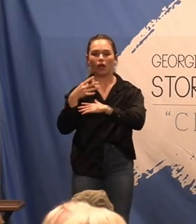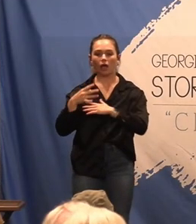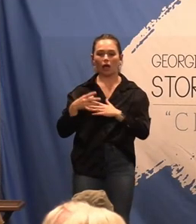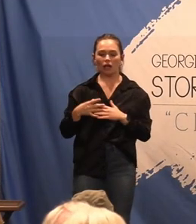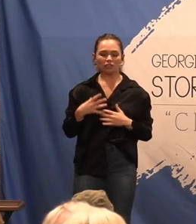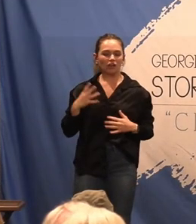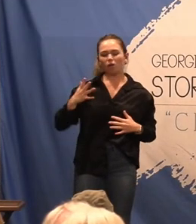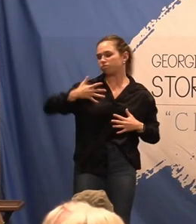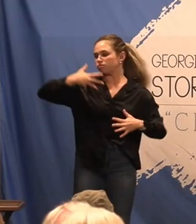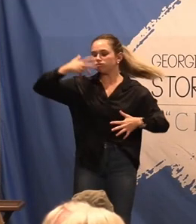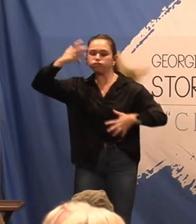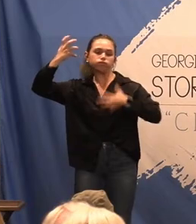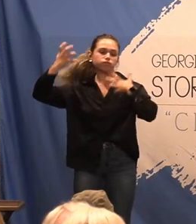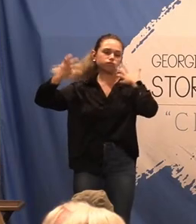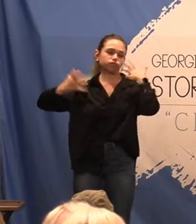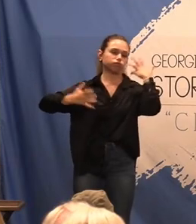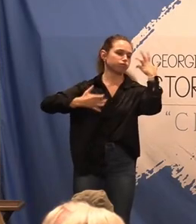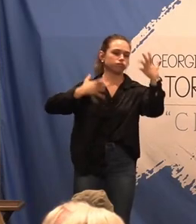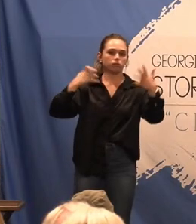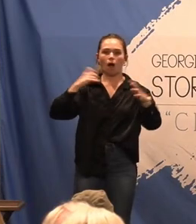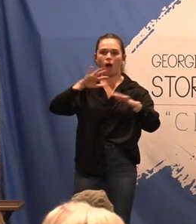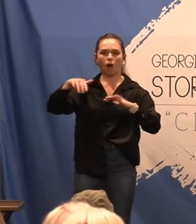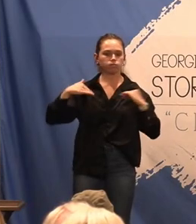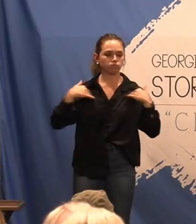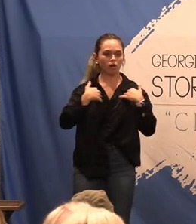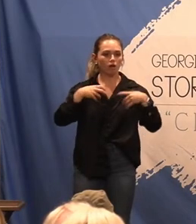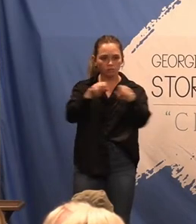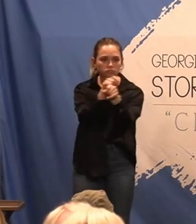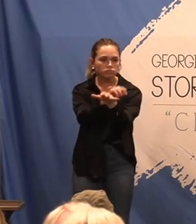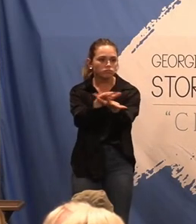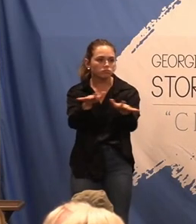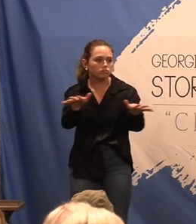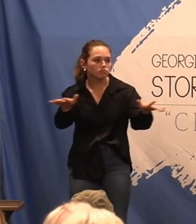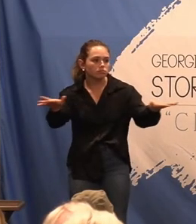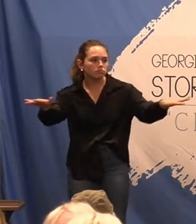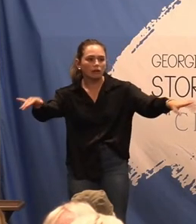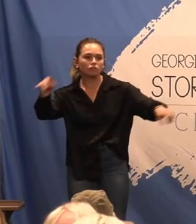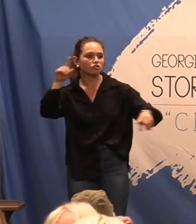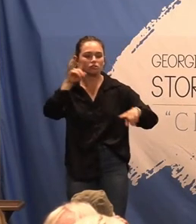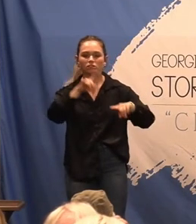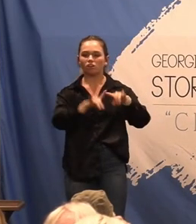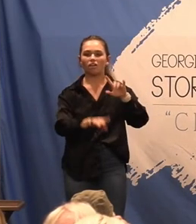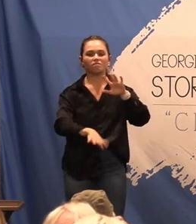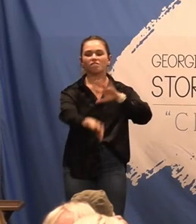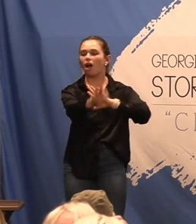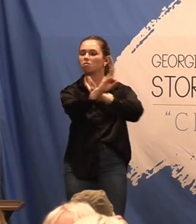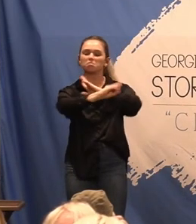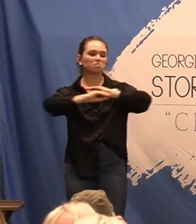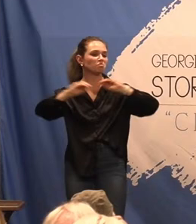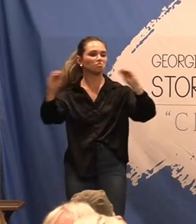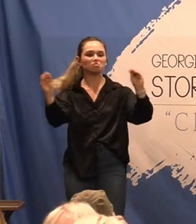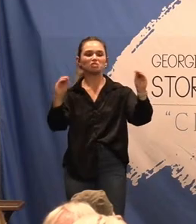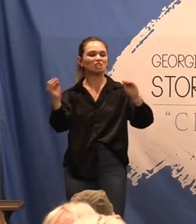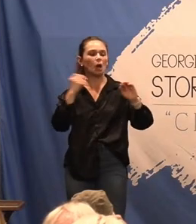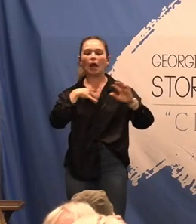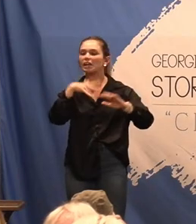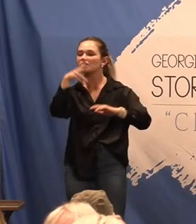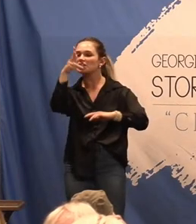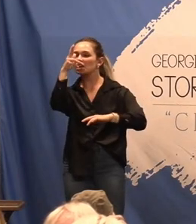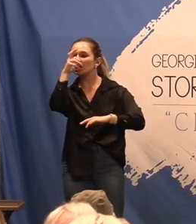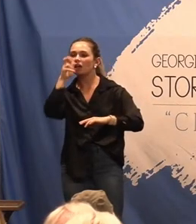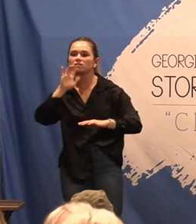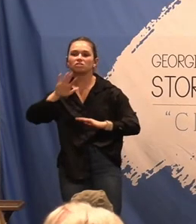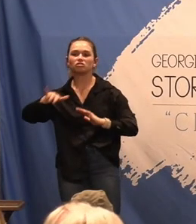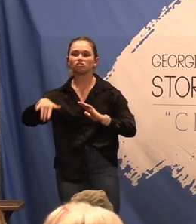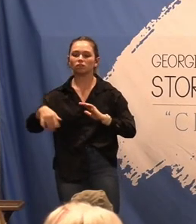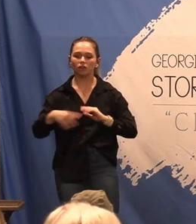outraged approach, the creatures scattered so briefly that she did not come across the shadow, not even the shadow of an ant, until she